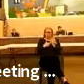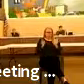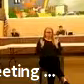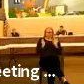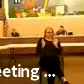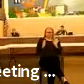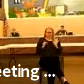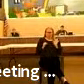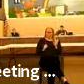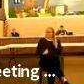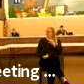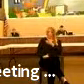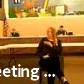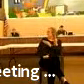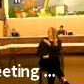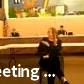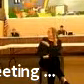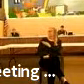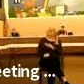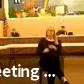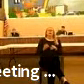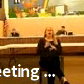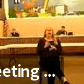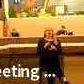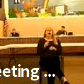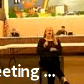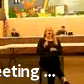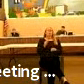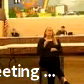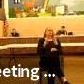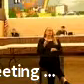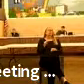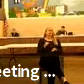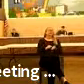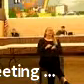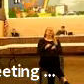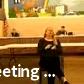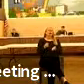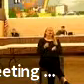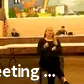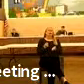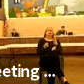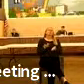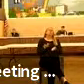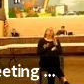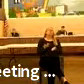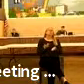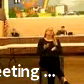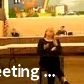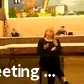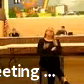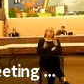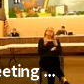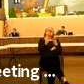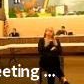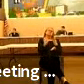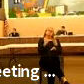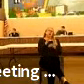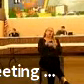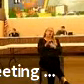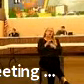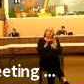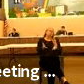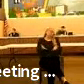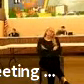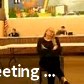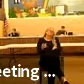Do you have any idea of what the rents are going to run? I know we asked you that the last time, but I would imagine that the